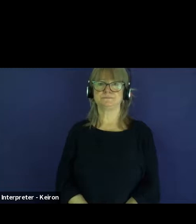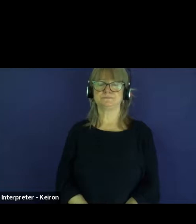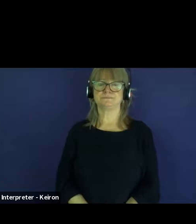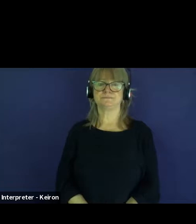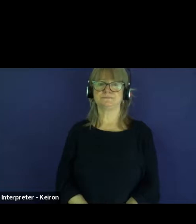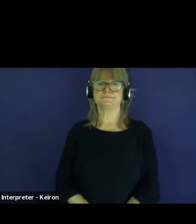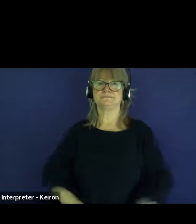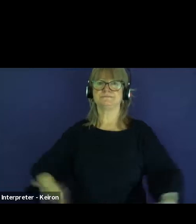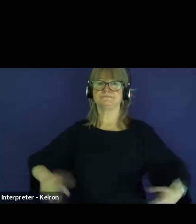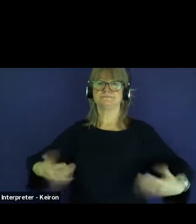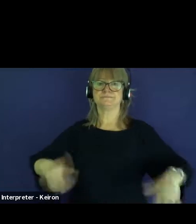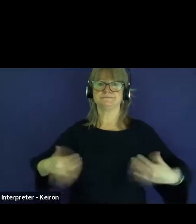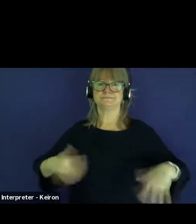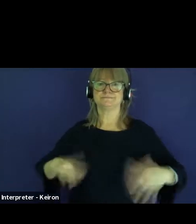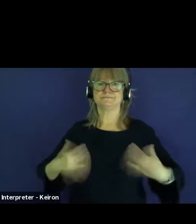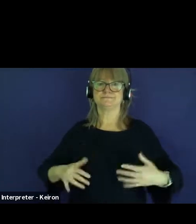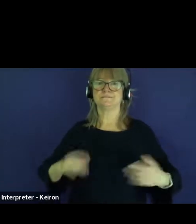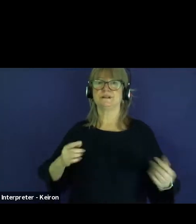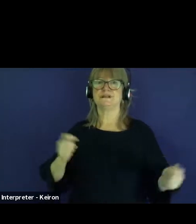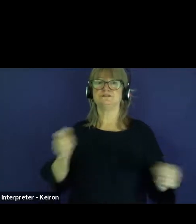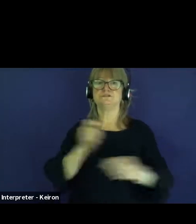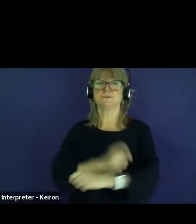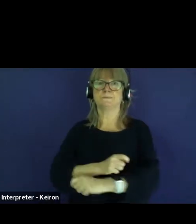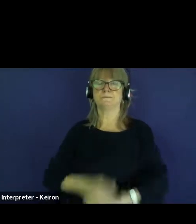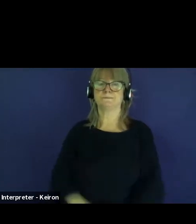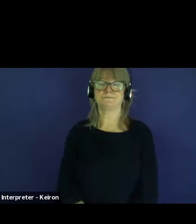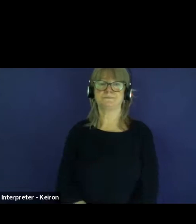And shake it out and go to the other side.